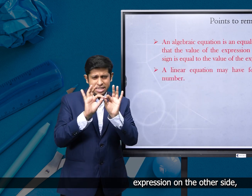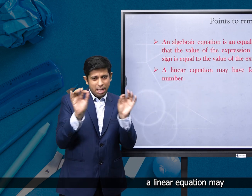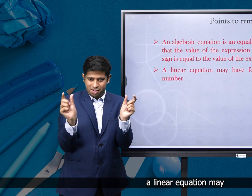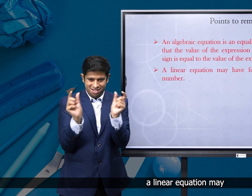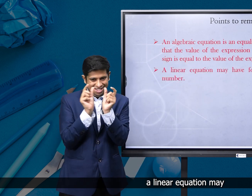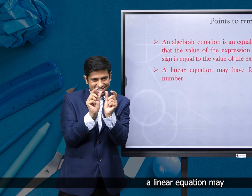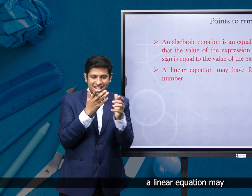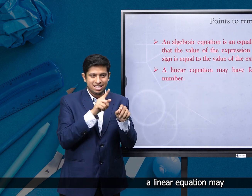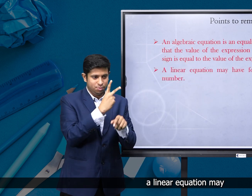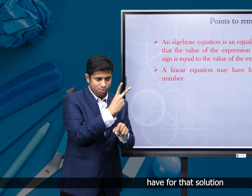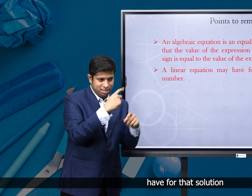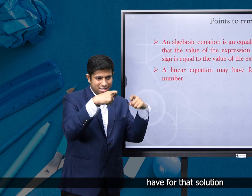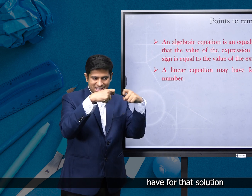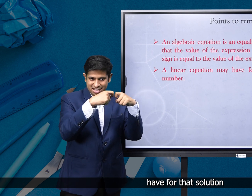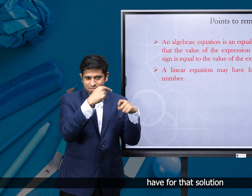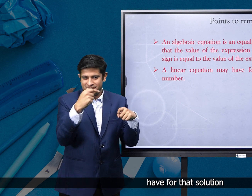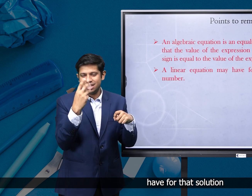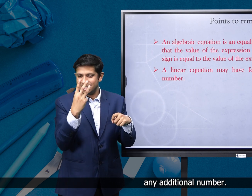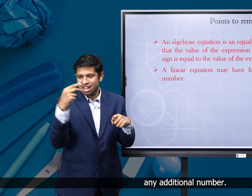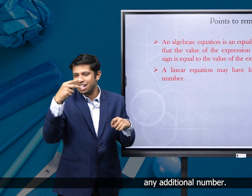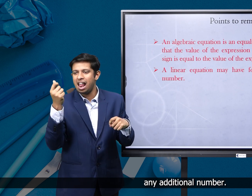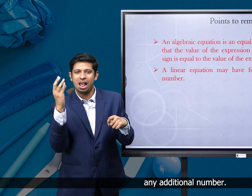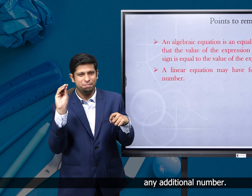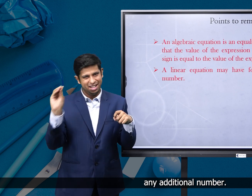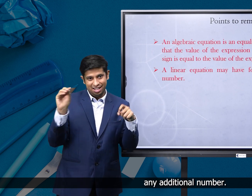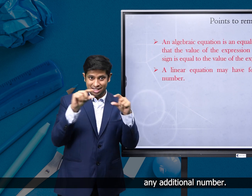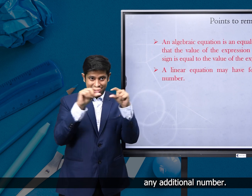A linear equation may have for its solution any rational number.